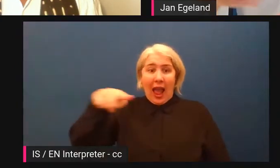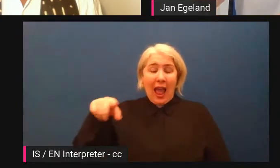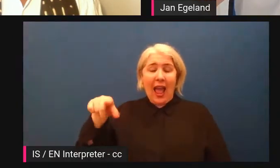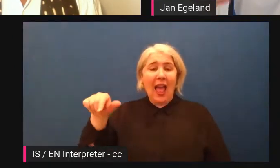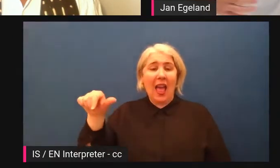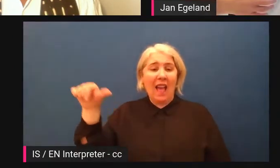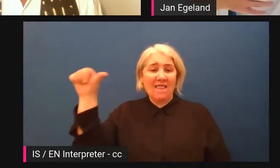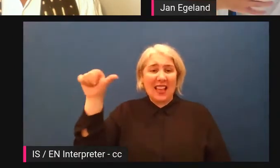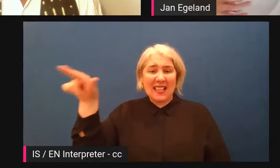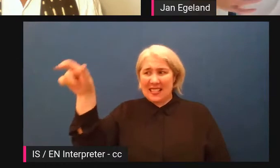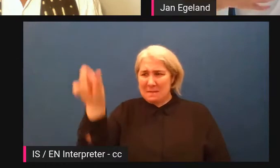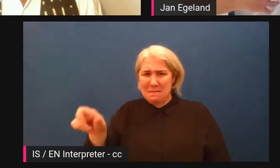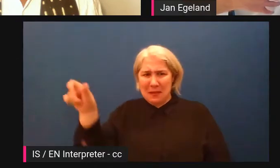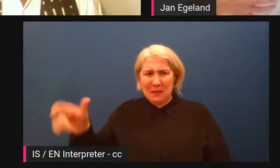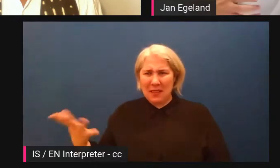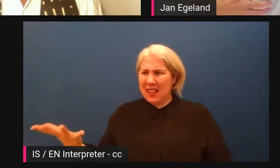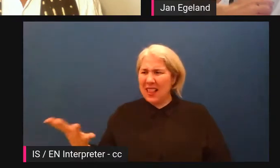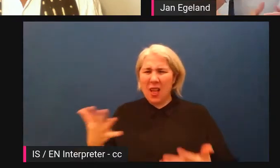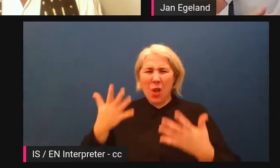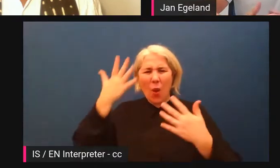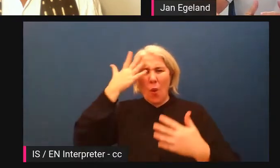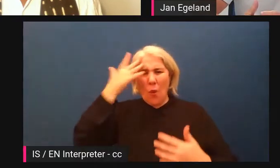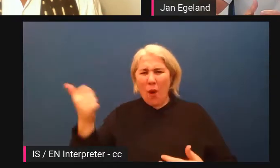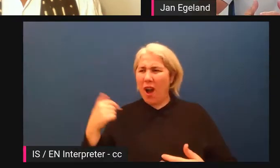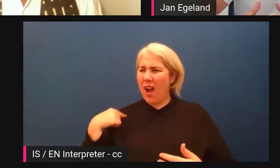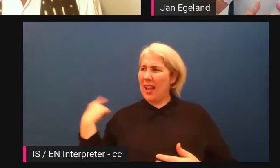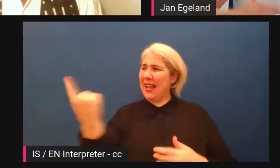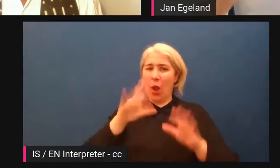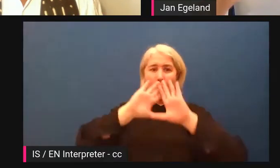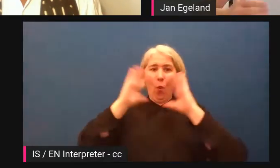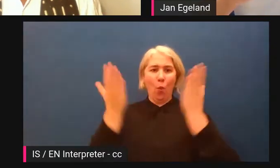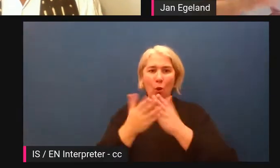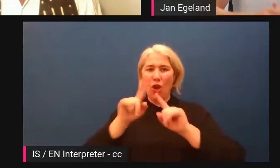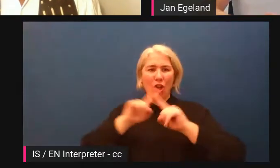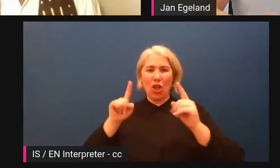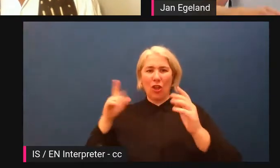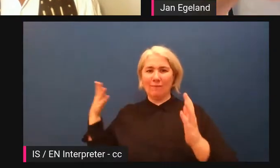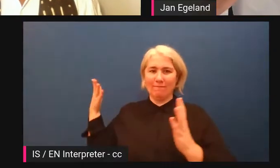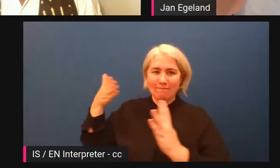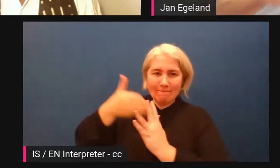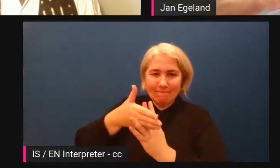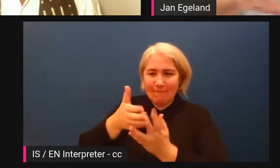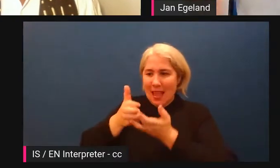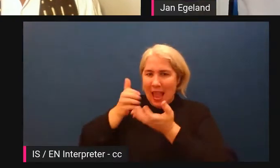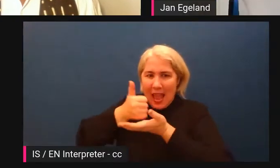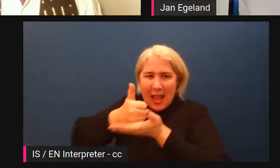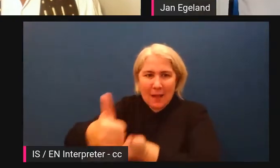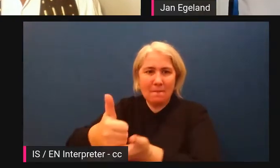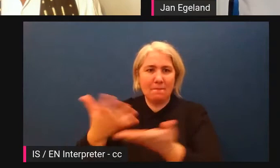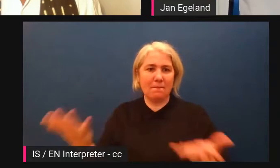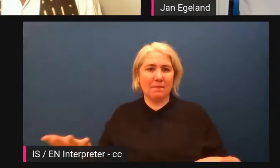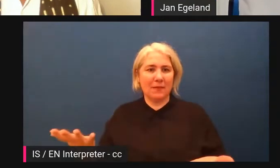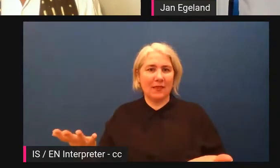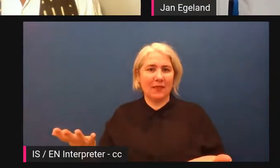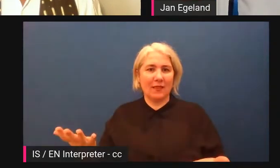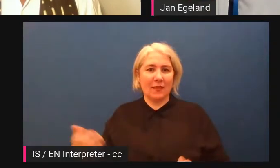way? Not for an enormous assessment. It's a race against the clock there.